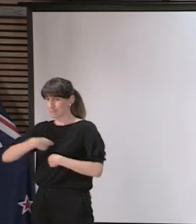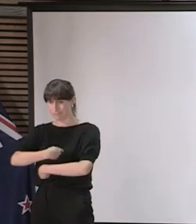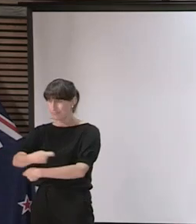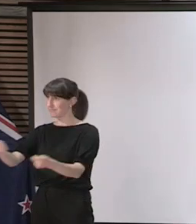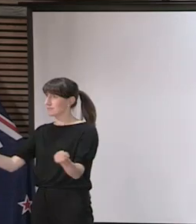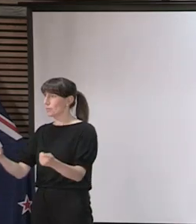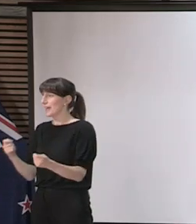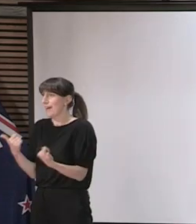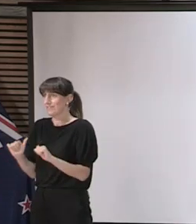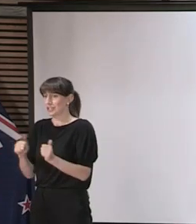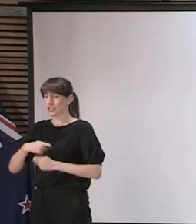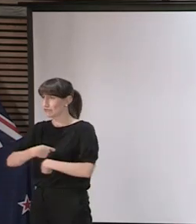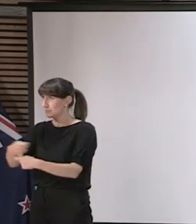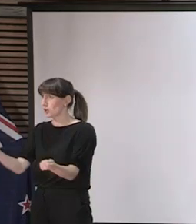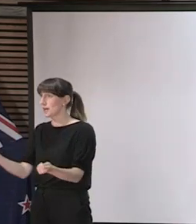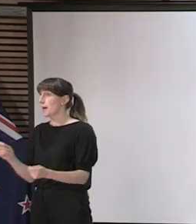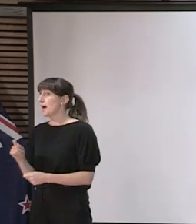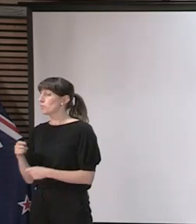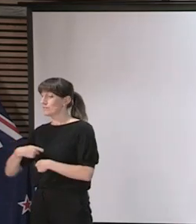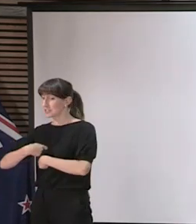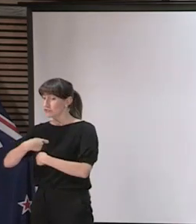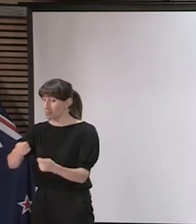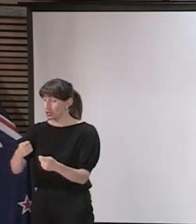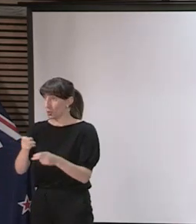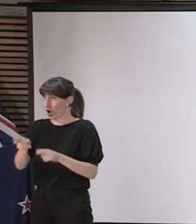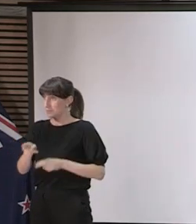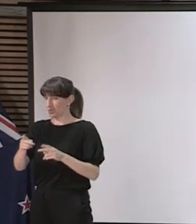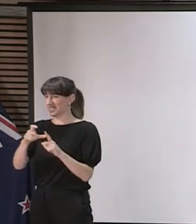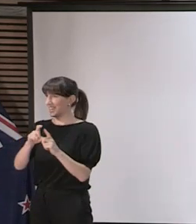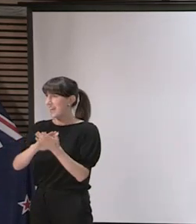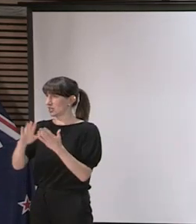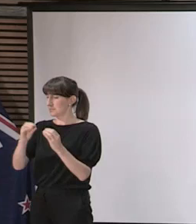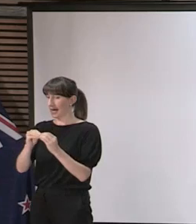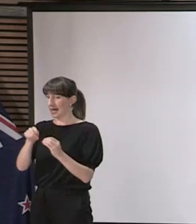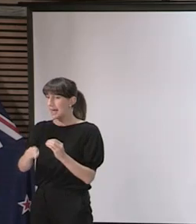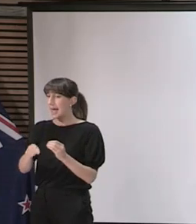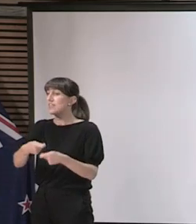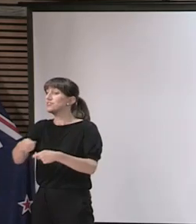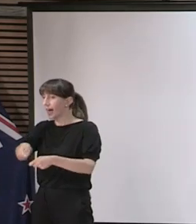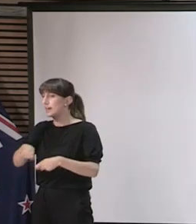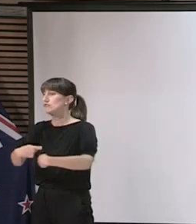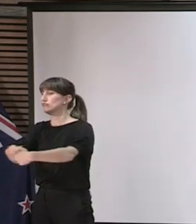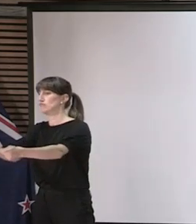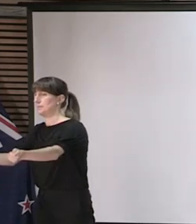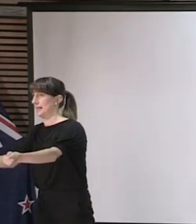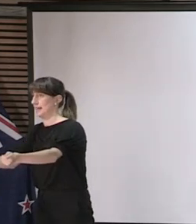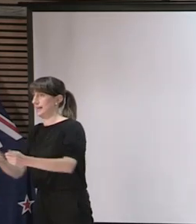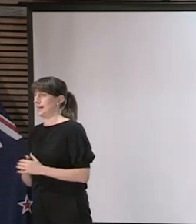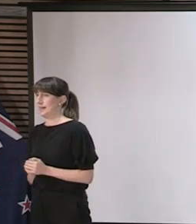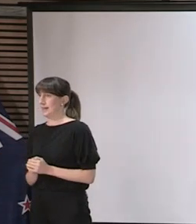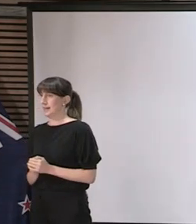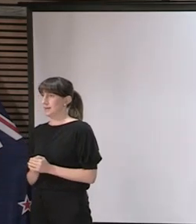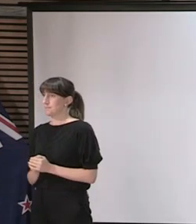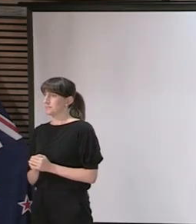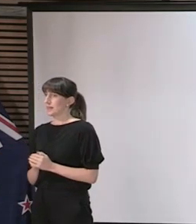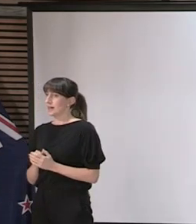DHB will be able to distribute all the PPE that a certain provider thinks they need on that day, but that also